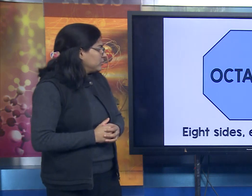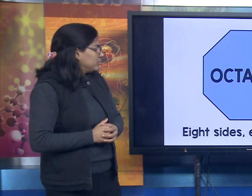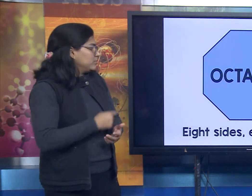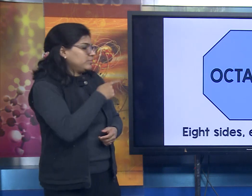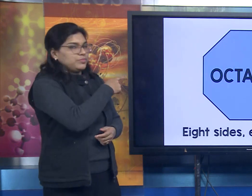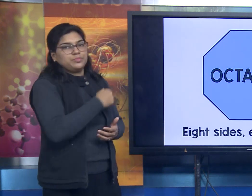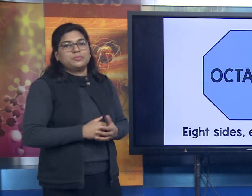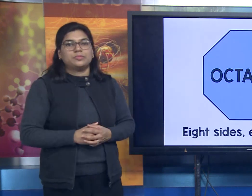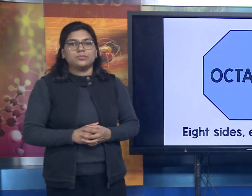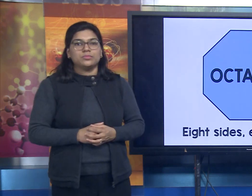See,